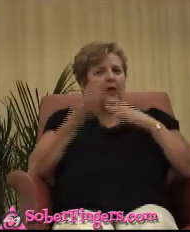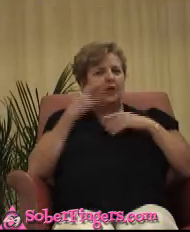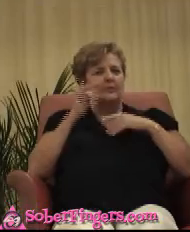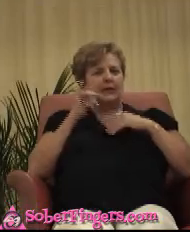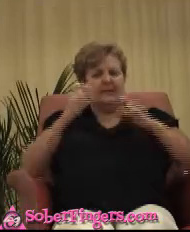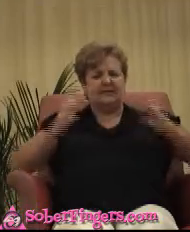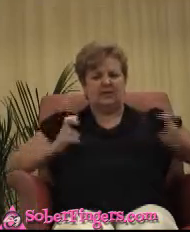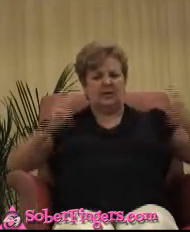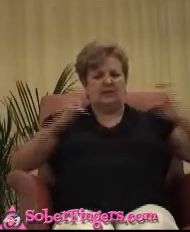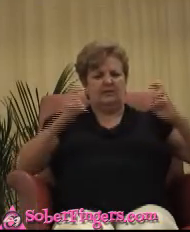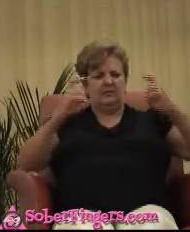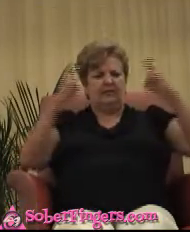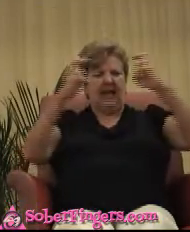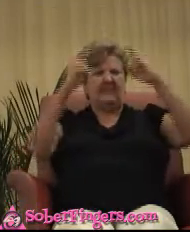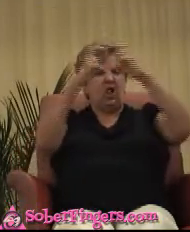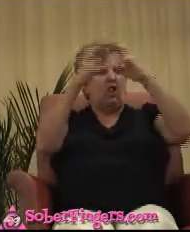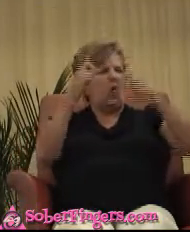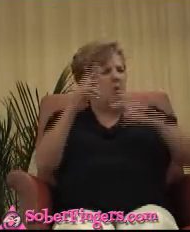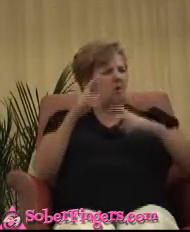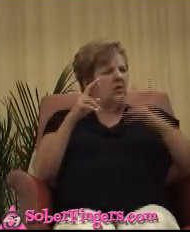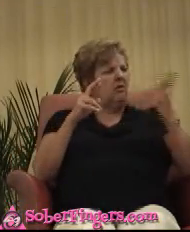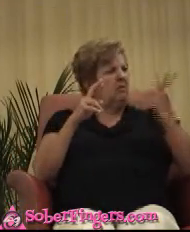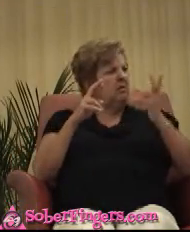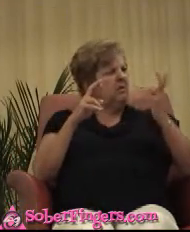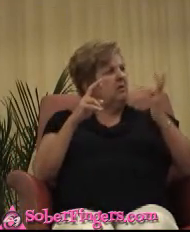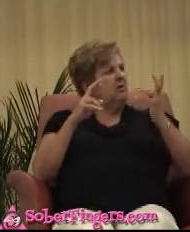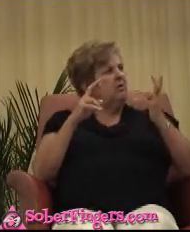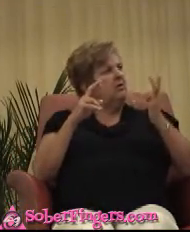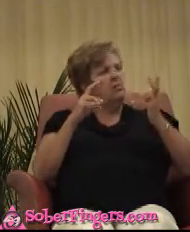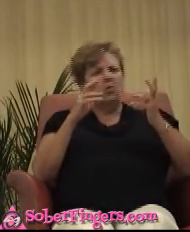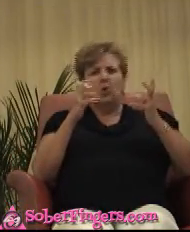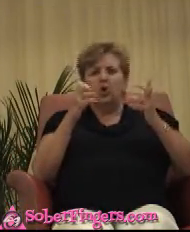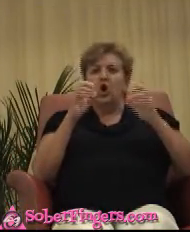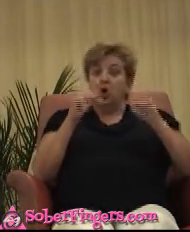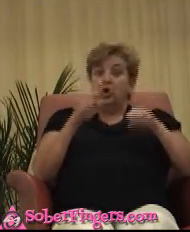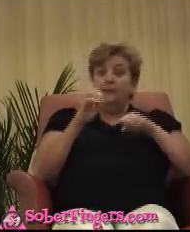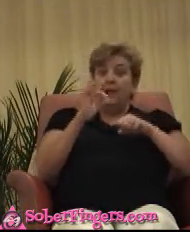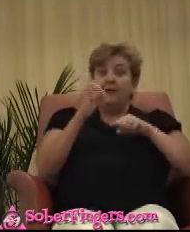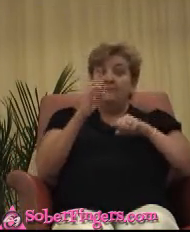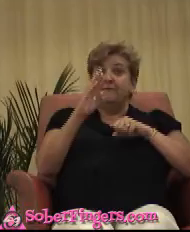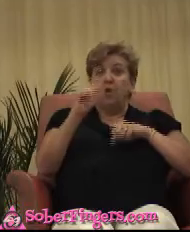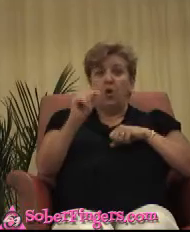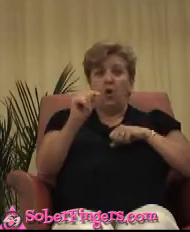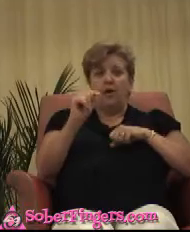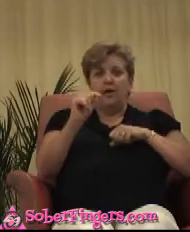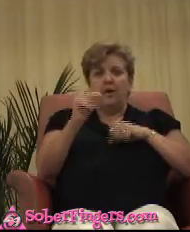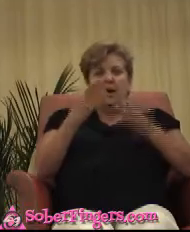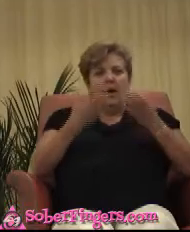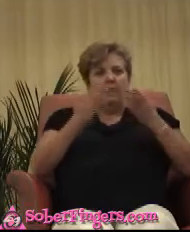post-like things? I thought, that could be a frontier fort. I should probably be more comfortable on the other side right here.